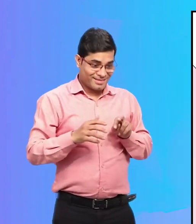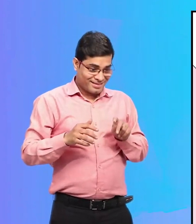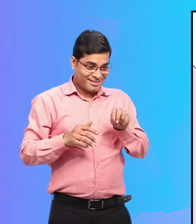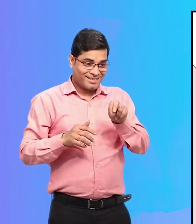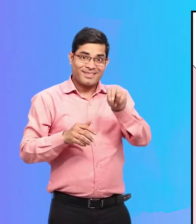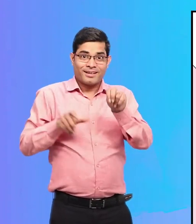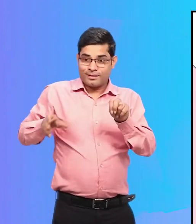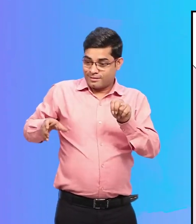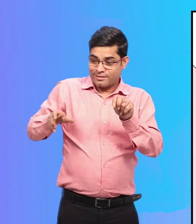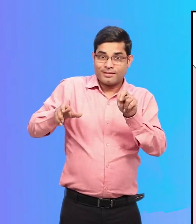handrails,